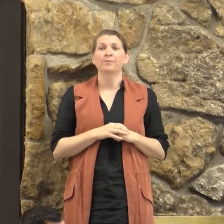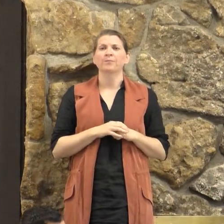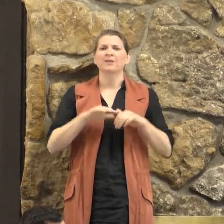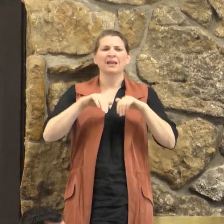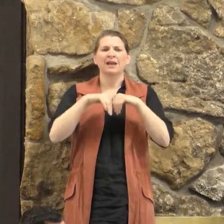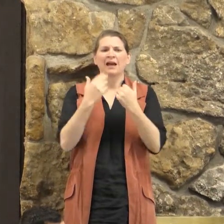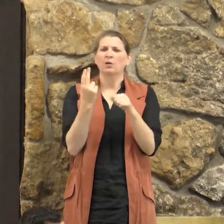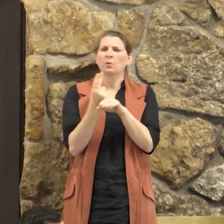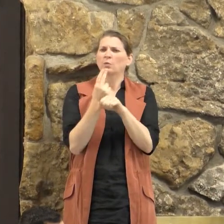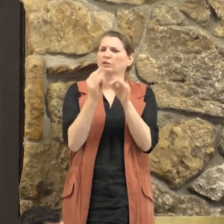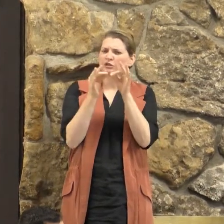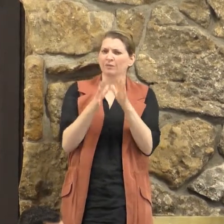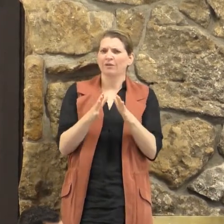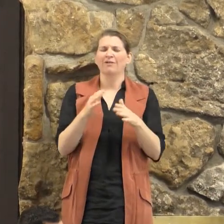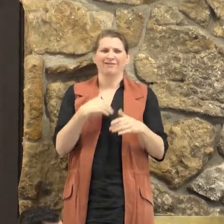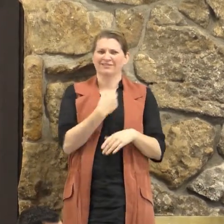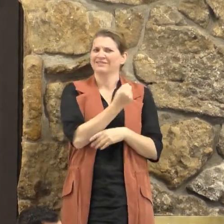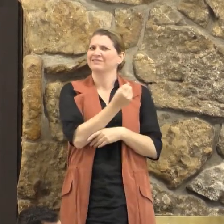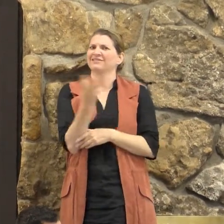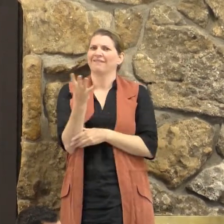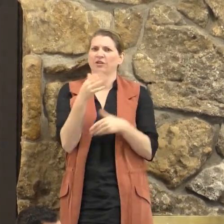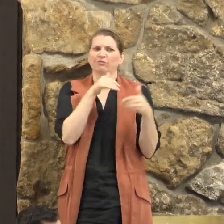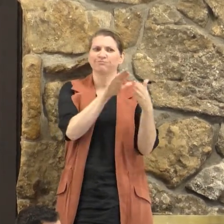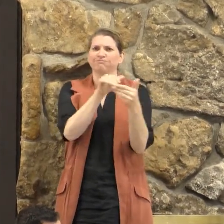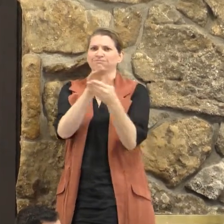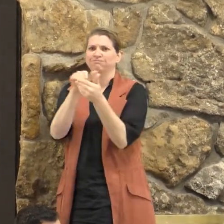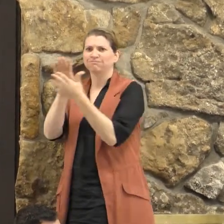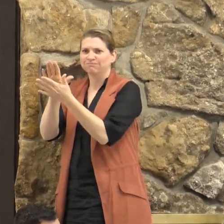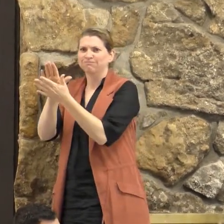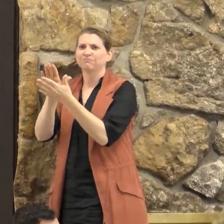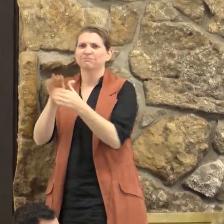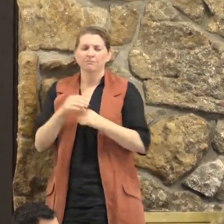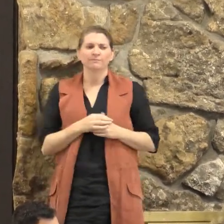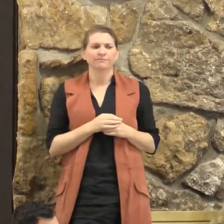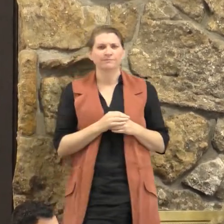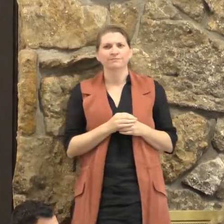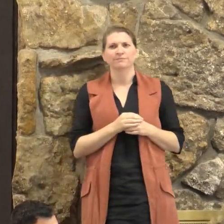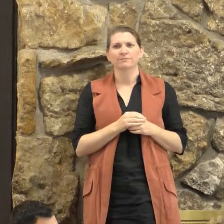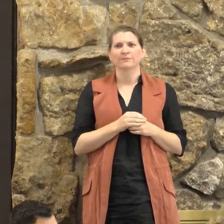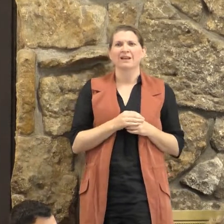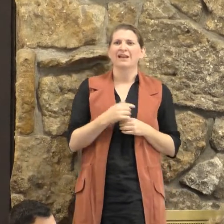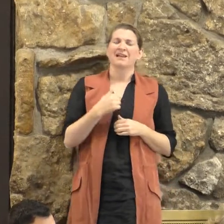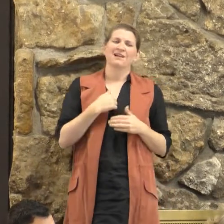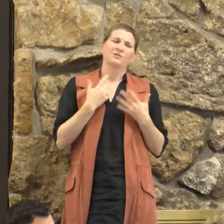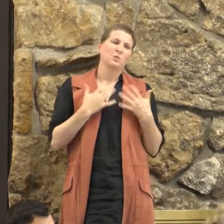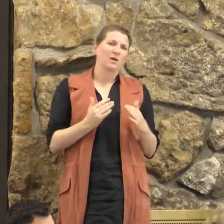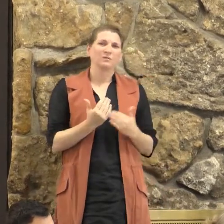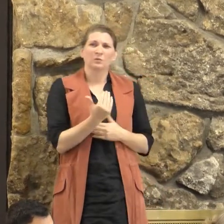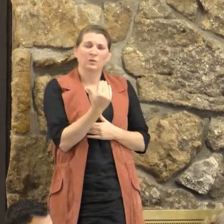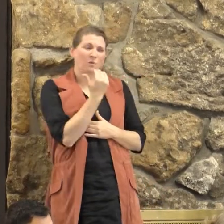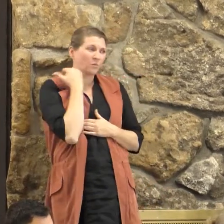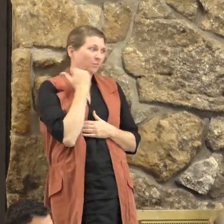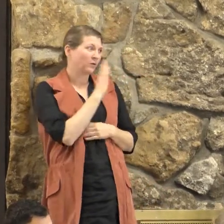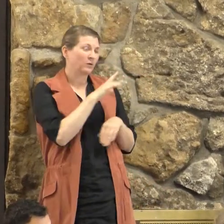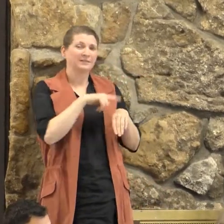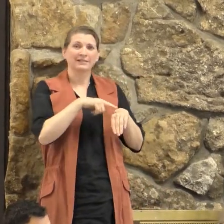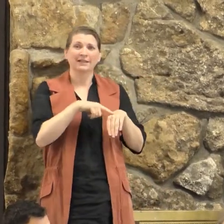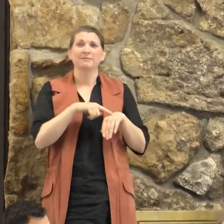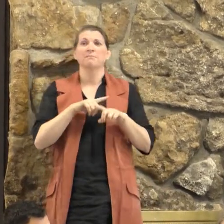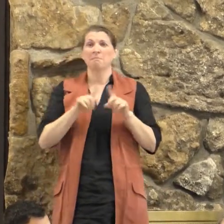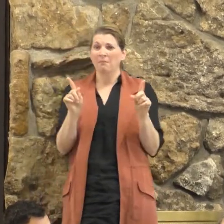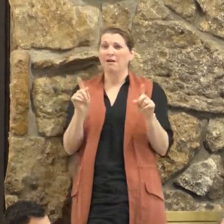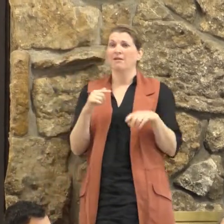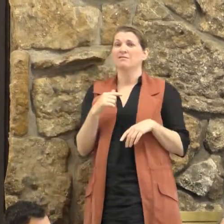parts that I would want to emphasize that I don't want to take up too much time, if that's okay. What I'd like to do is send out an email. And